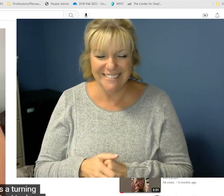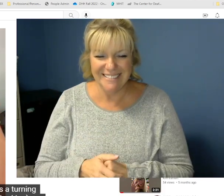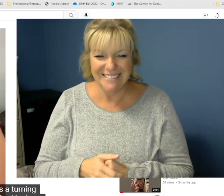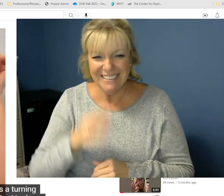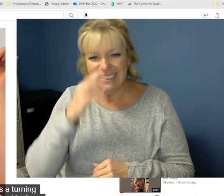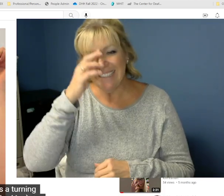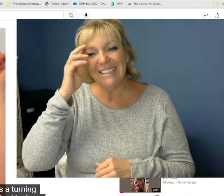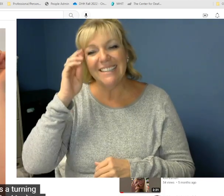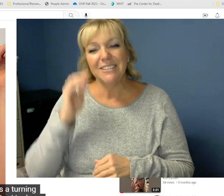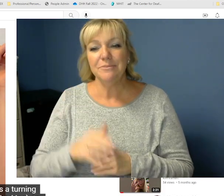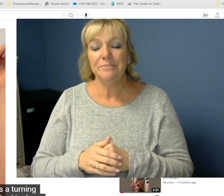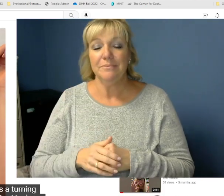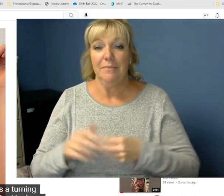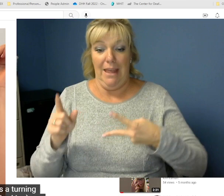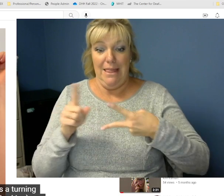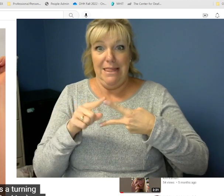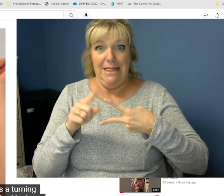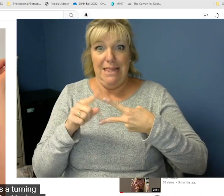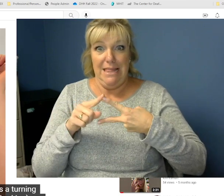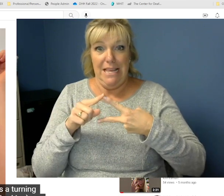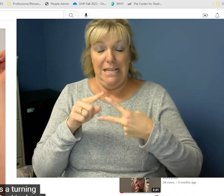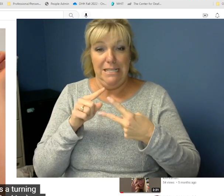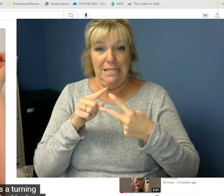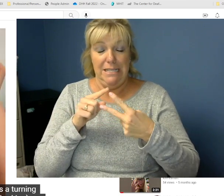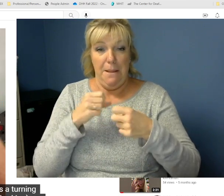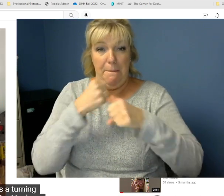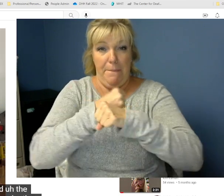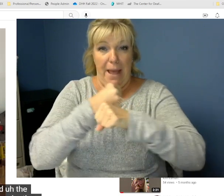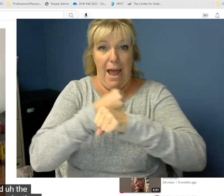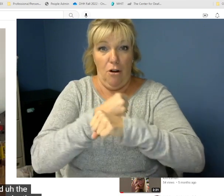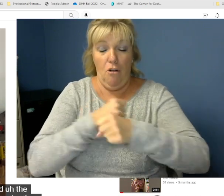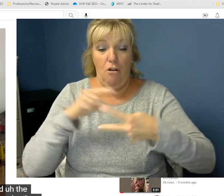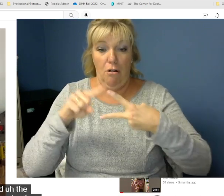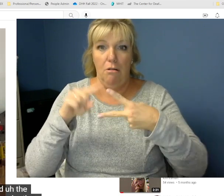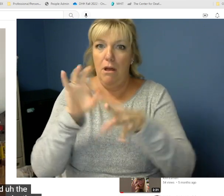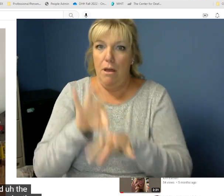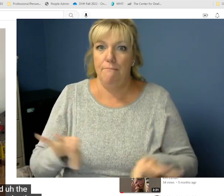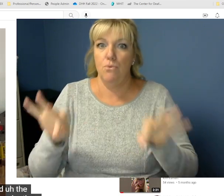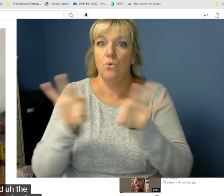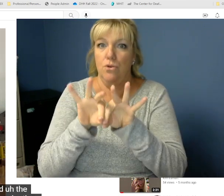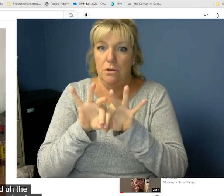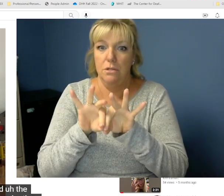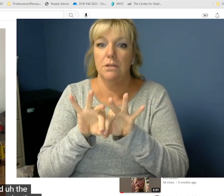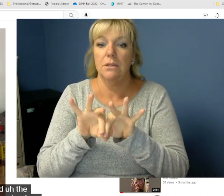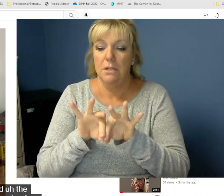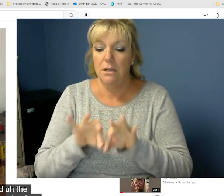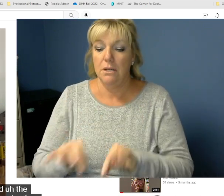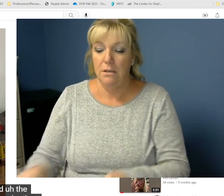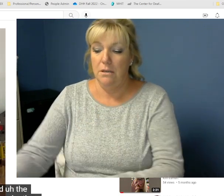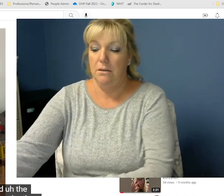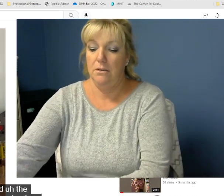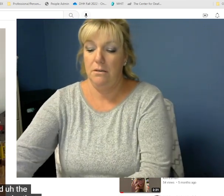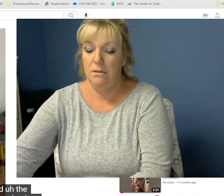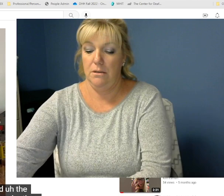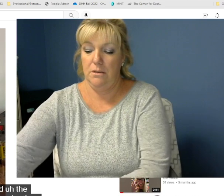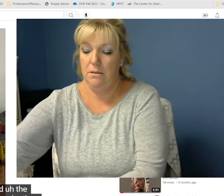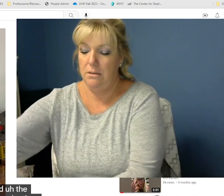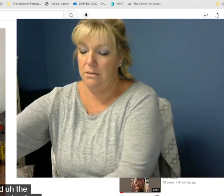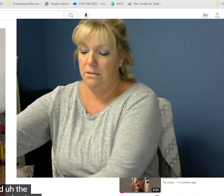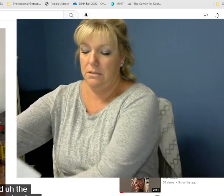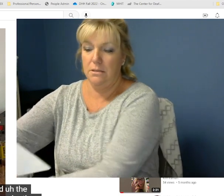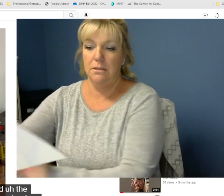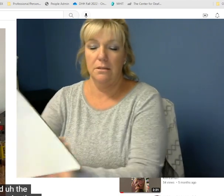we'll see Antietam is a turning point because it's going to hinge on two things: foreign recognition and